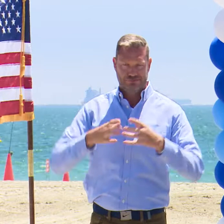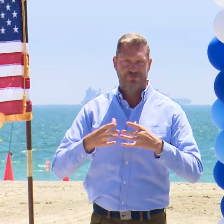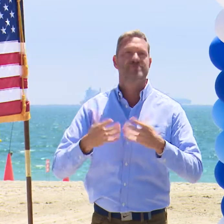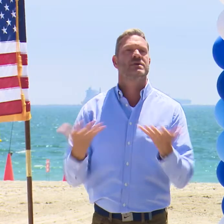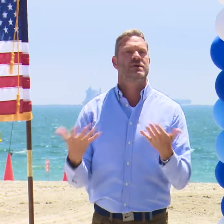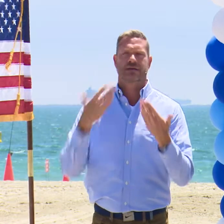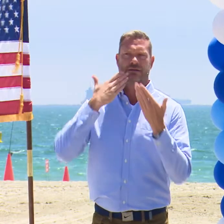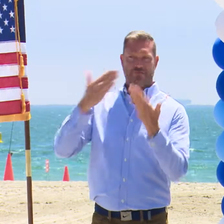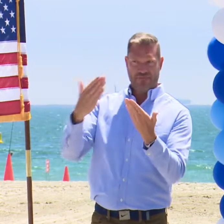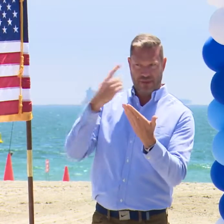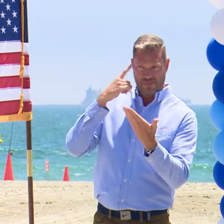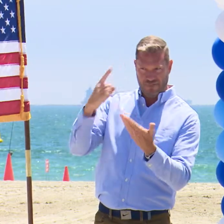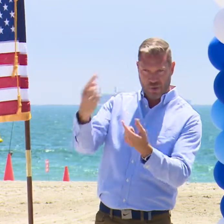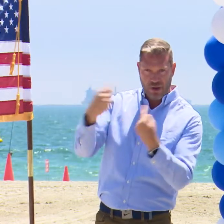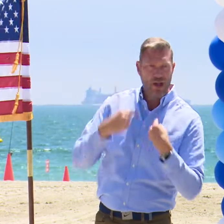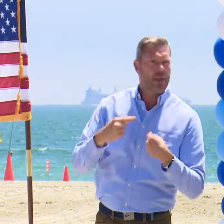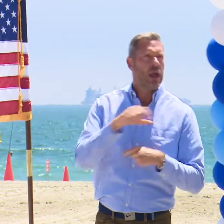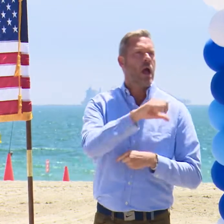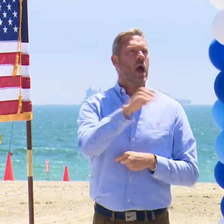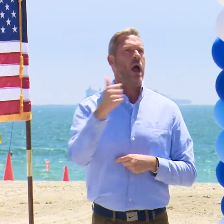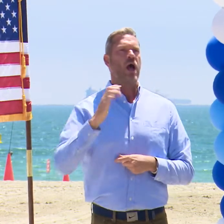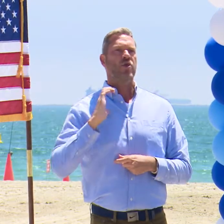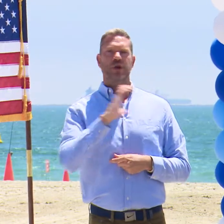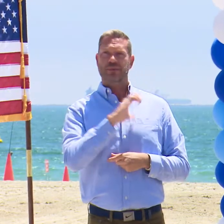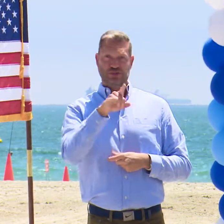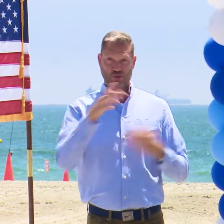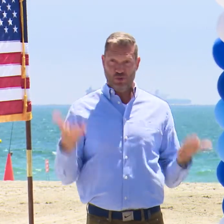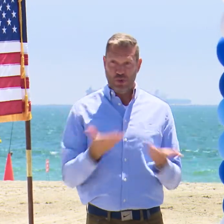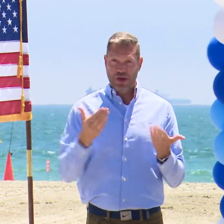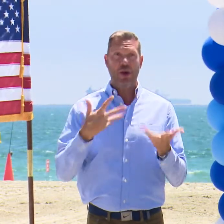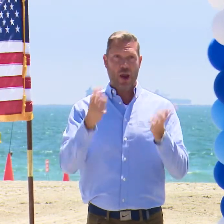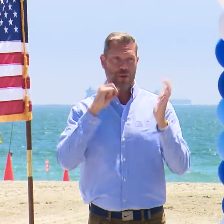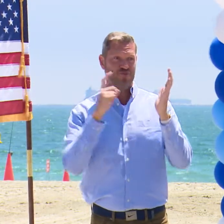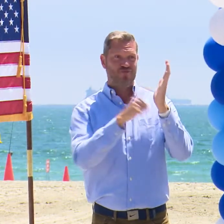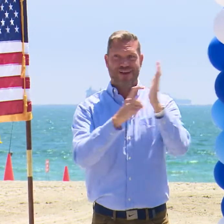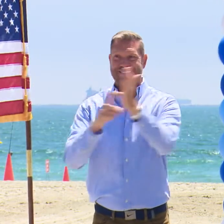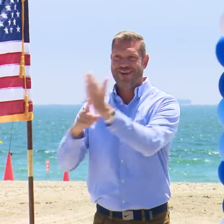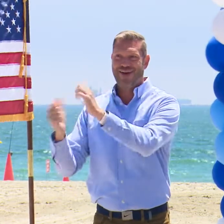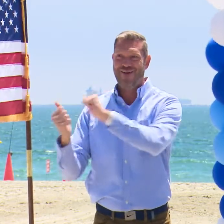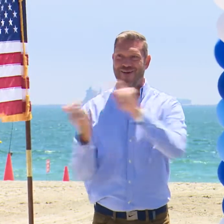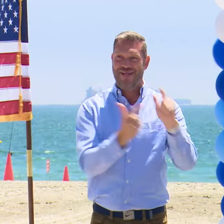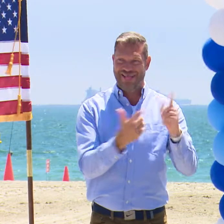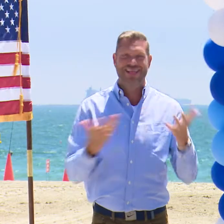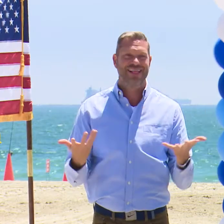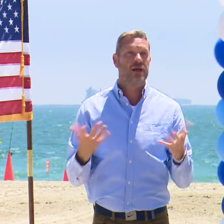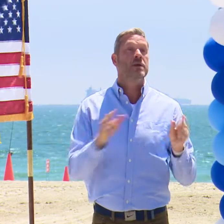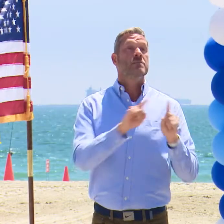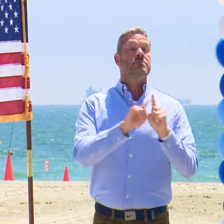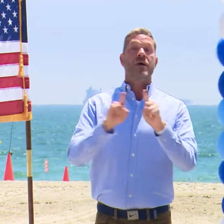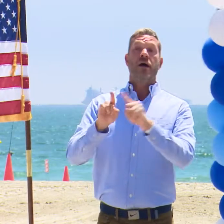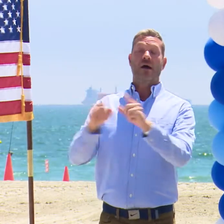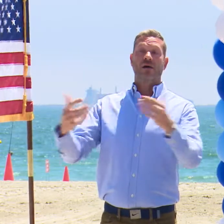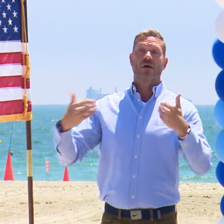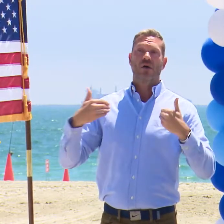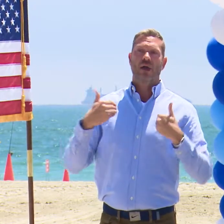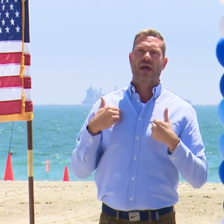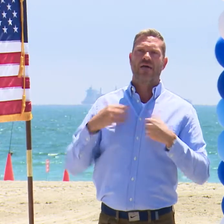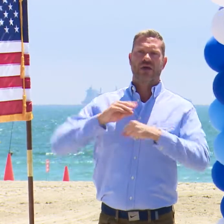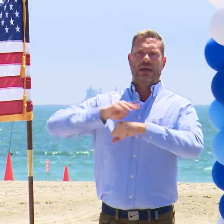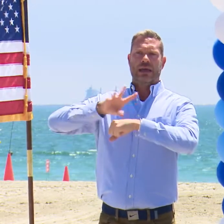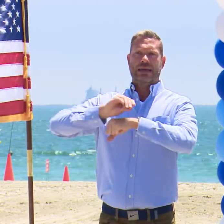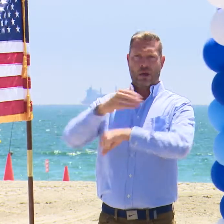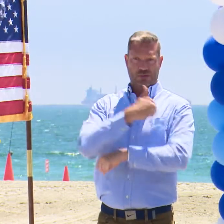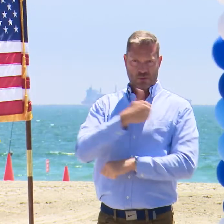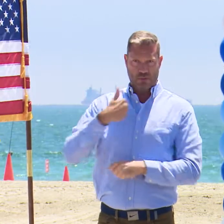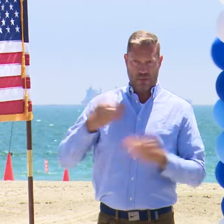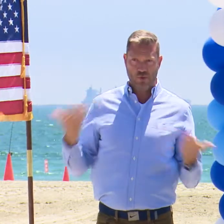here. The other commissioners, please let me know, and I'll make sure I recognize everyone. I also am really grateful that we have council members here